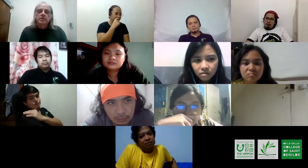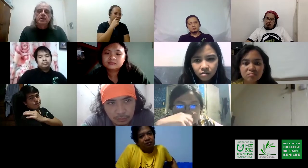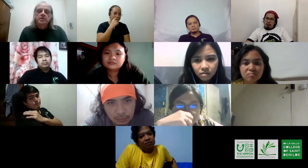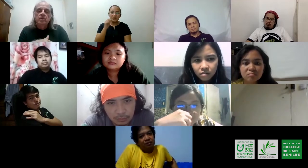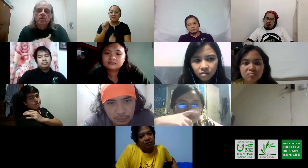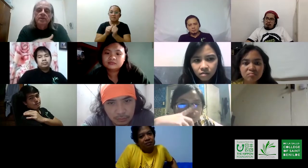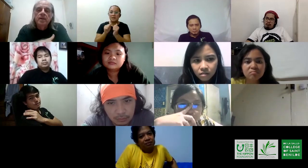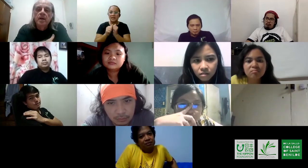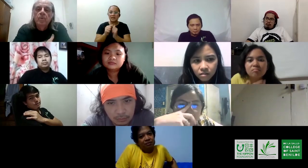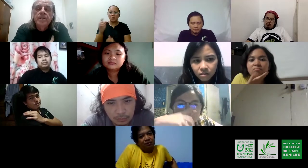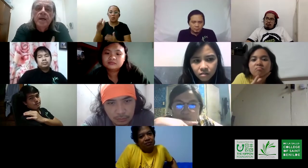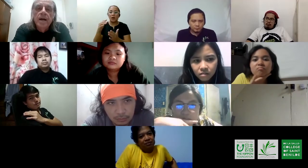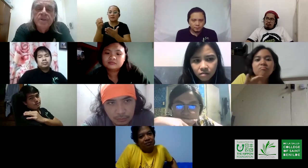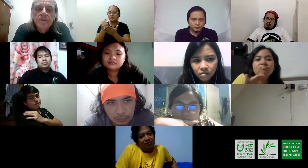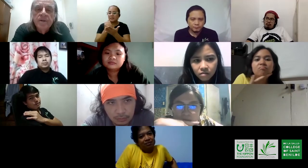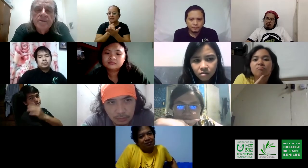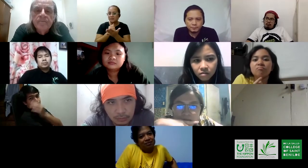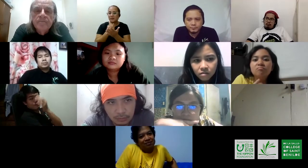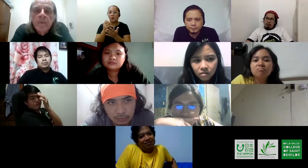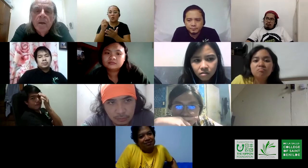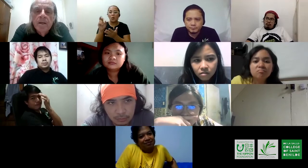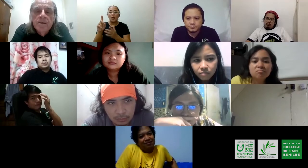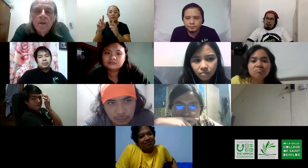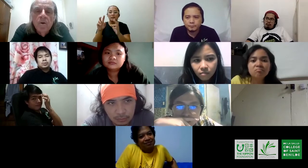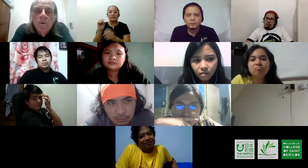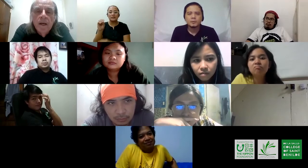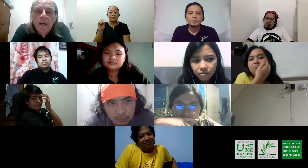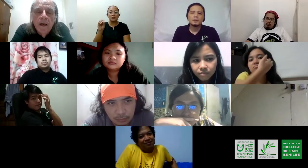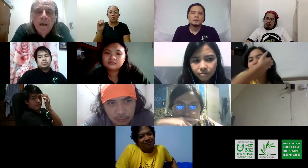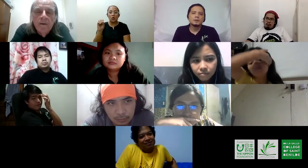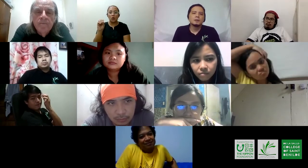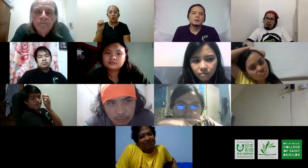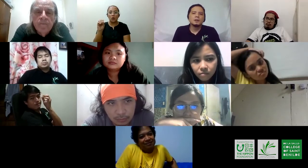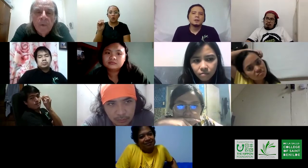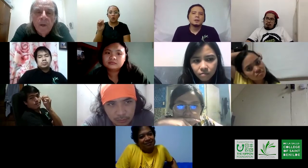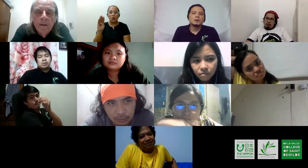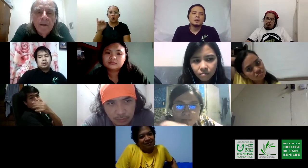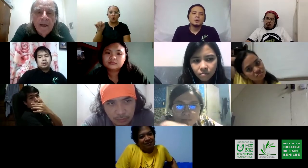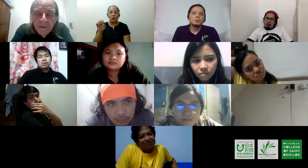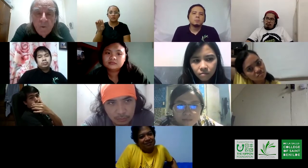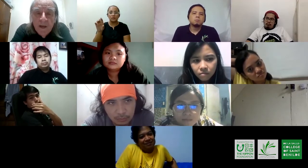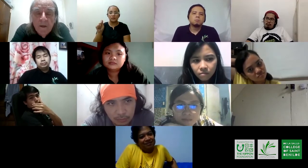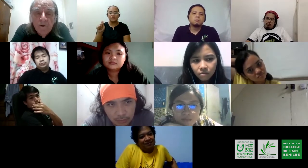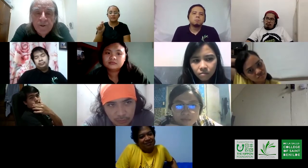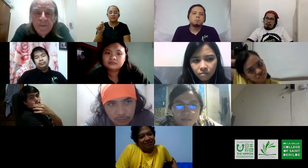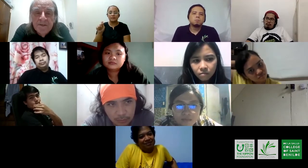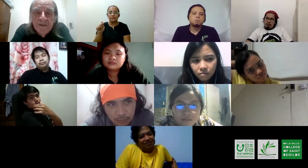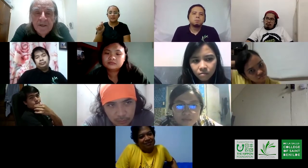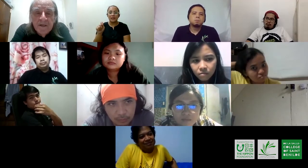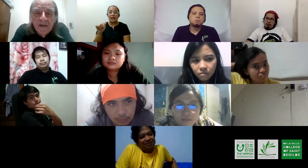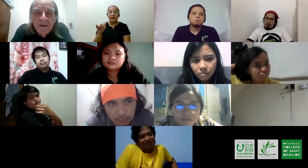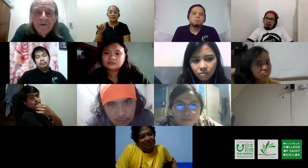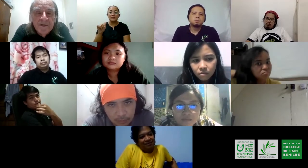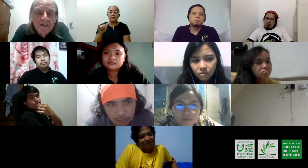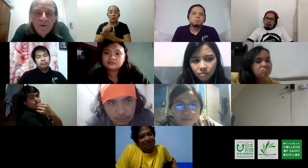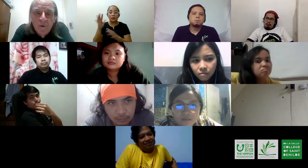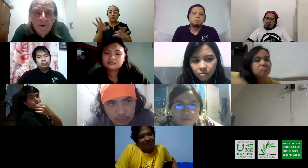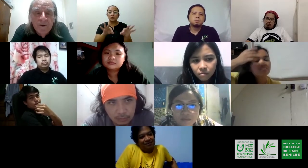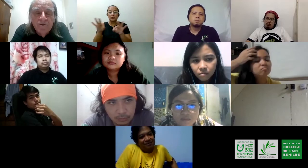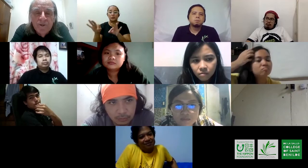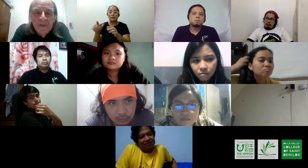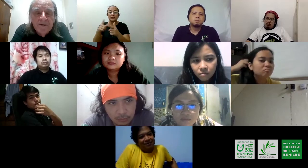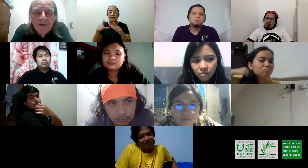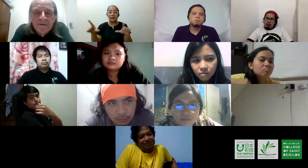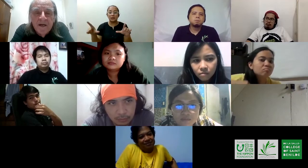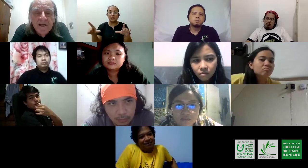subject is and what the object is. So that's why the Ho Chi Minh City Sign Language says the order